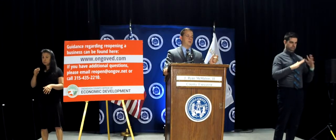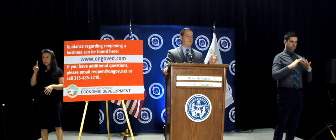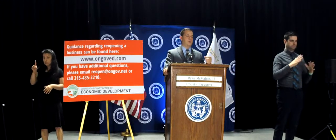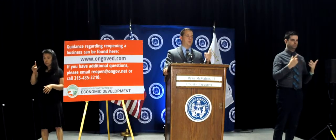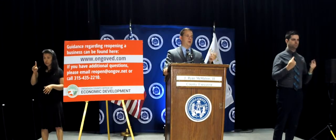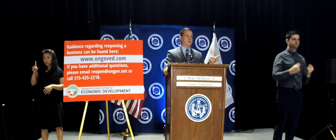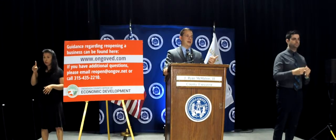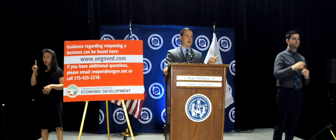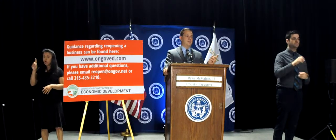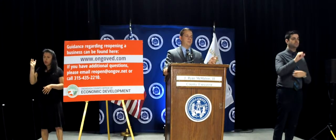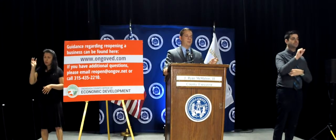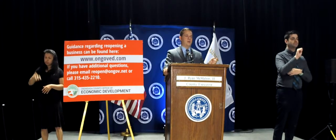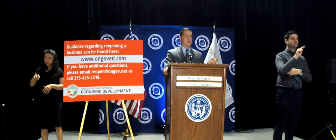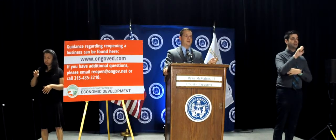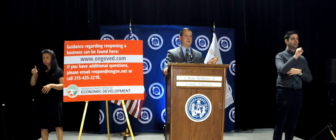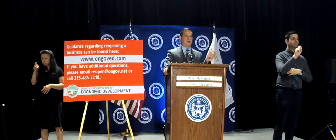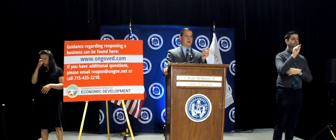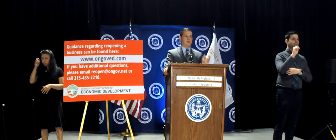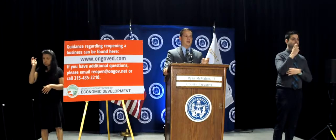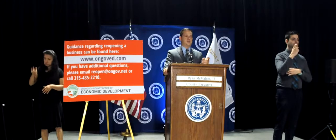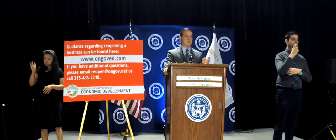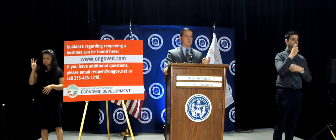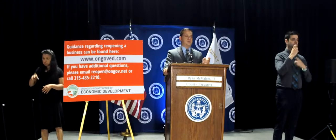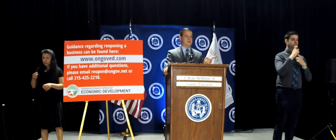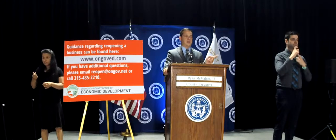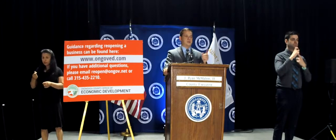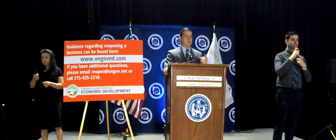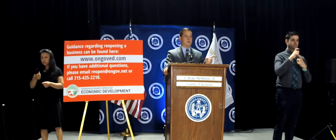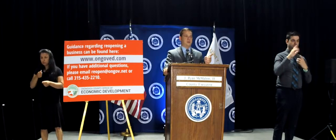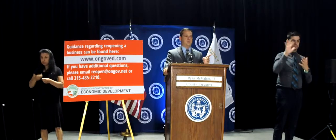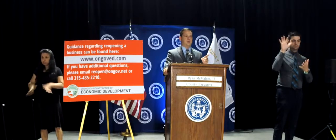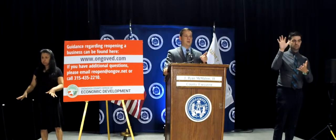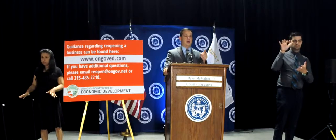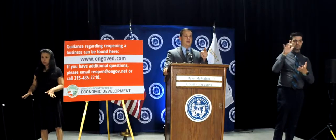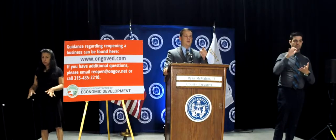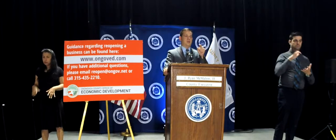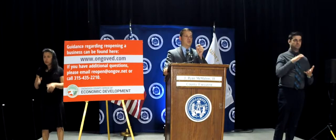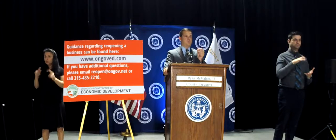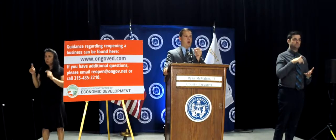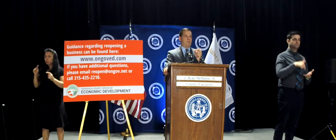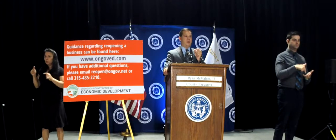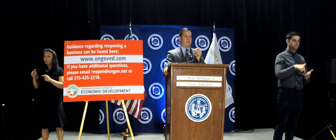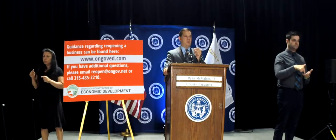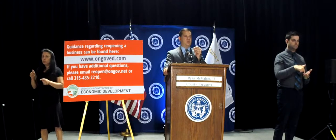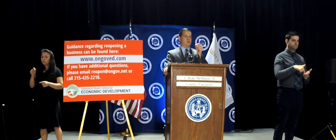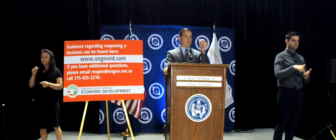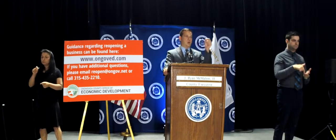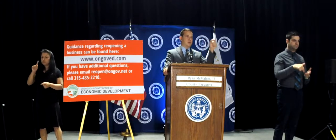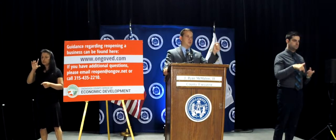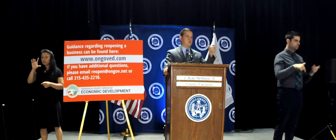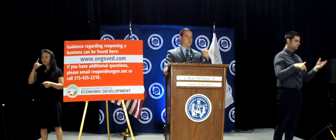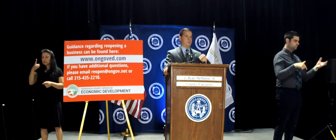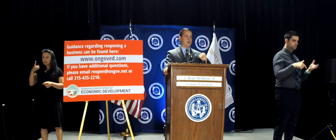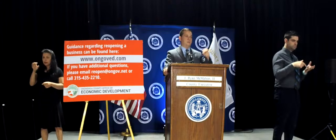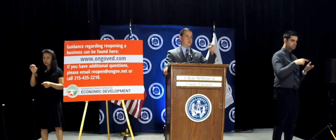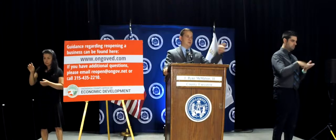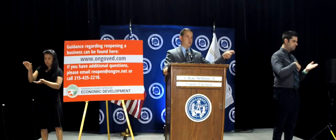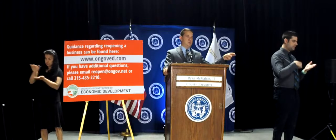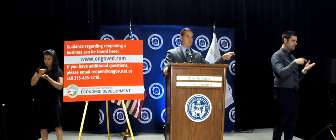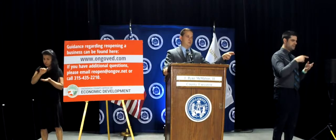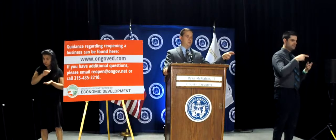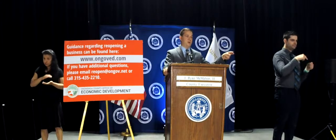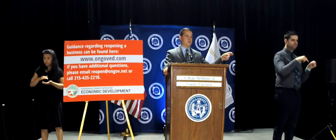tax payment for a period of time, then you'll get another estimated sales tax payment, and then you'll get a small payment, which is a correction from the